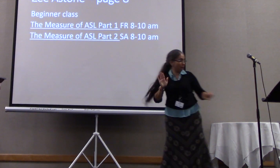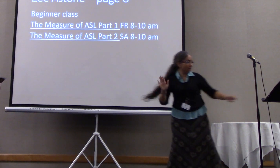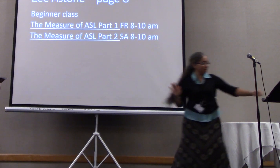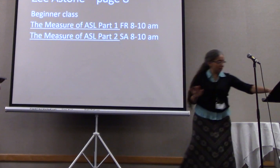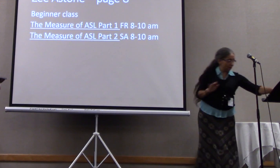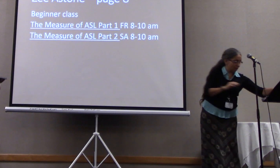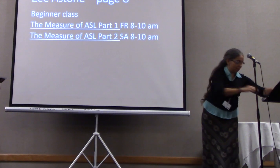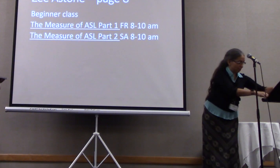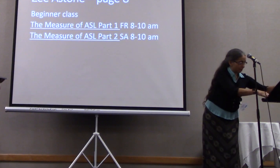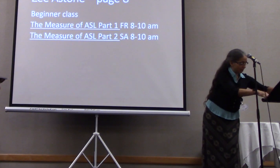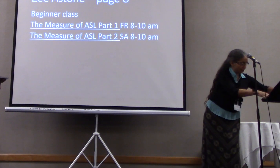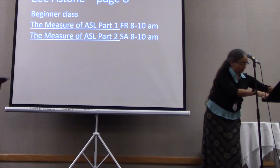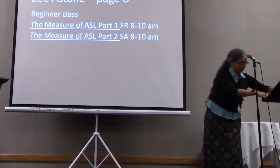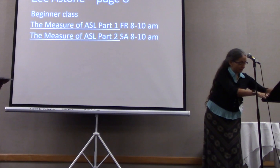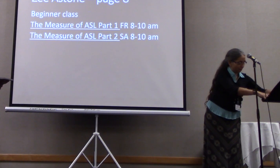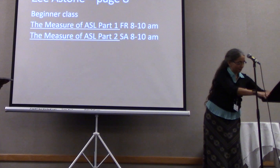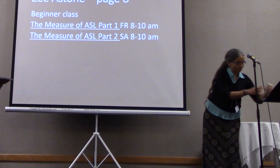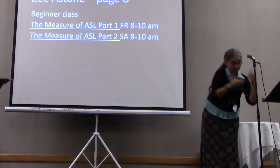example.